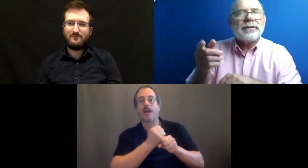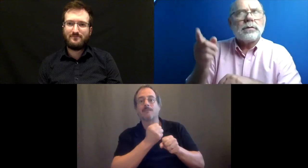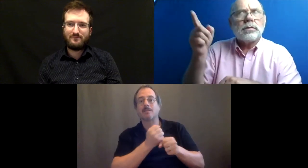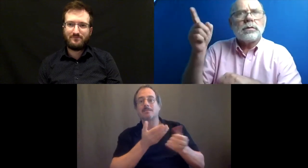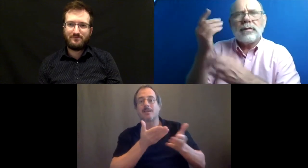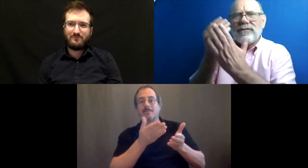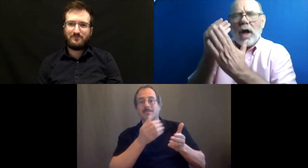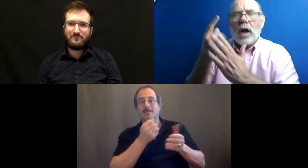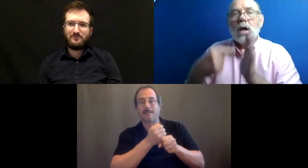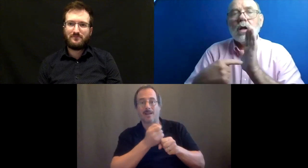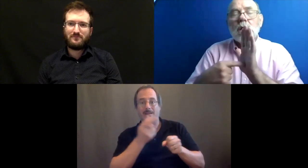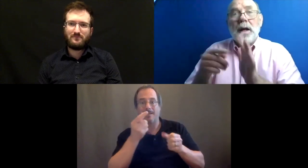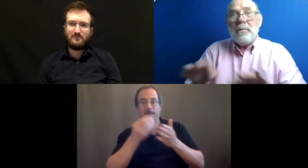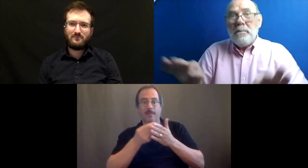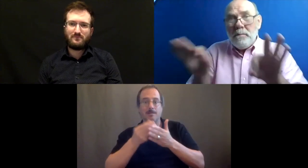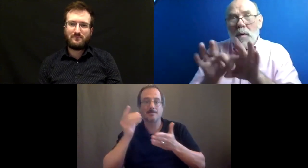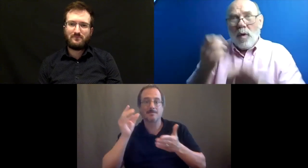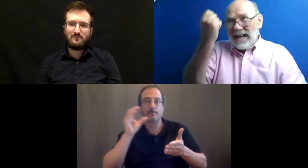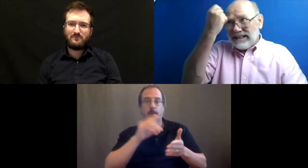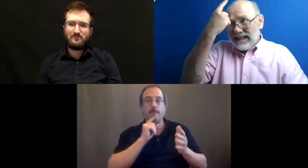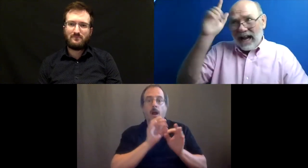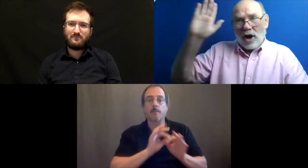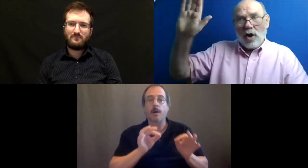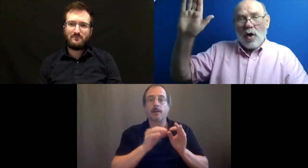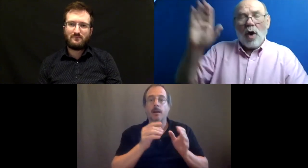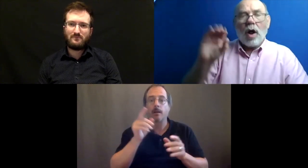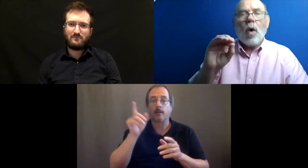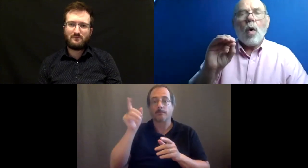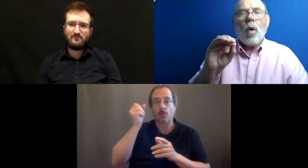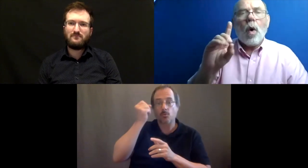we need to better understand the funding structures for employment services.